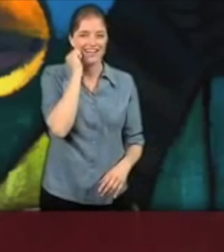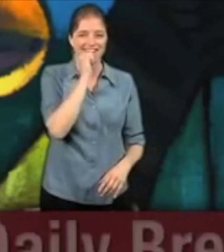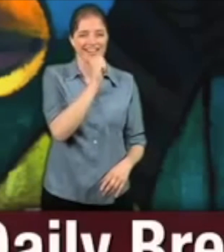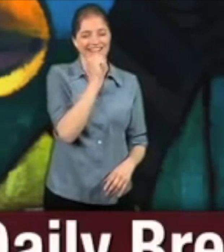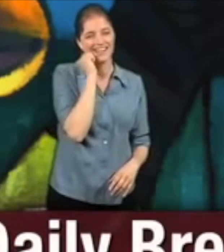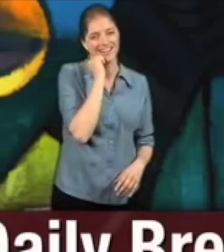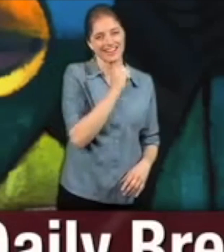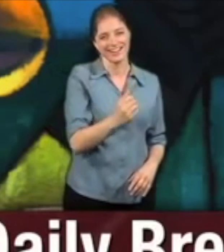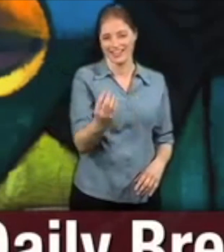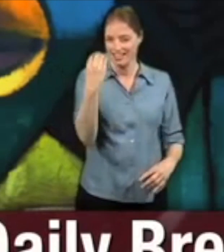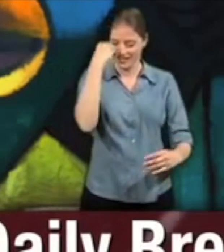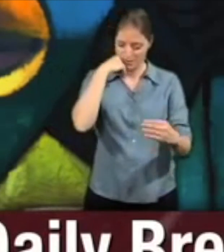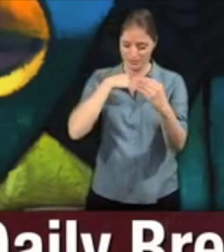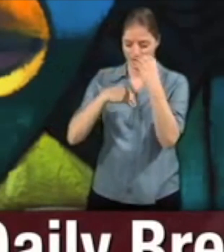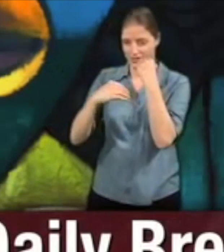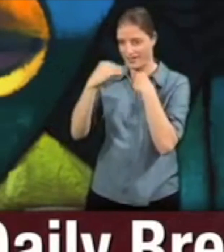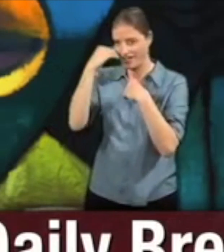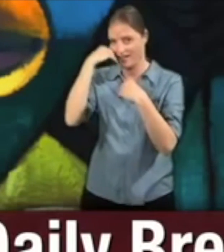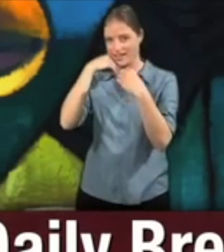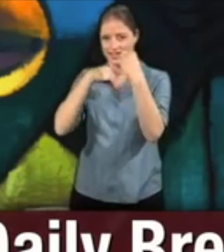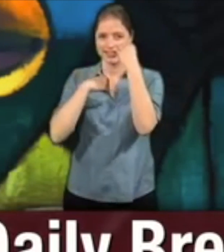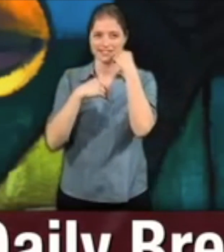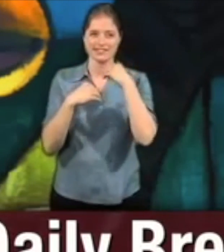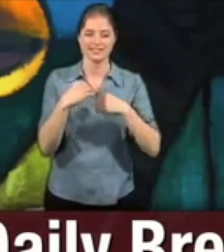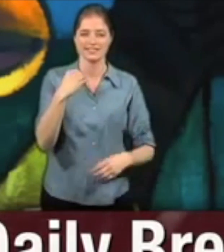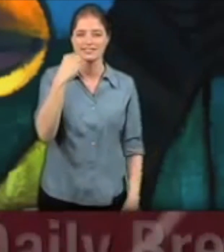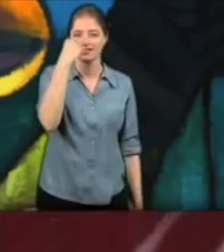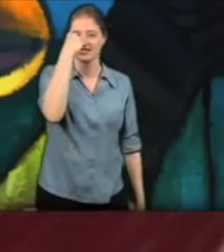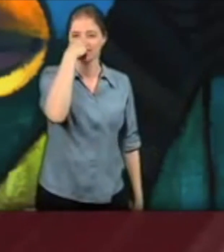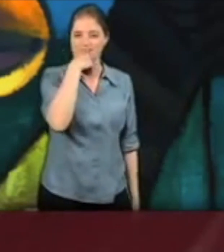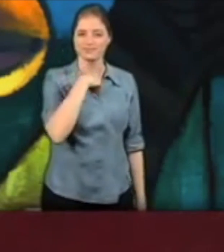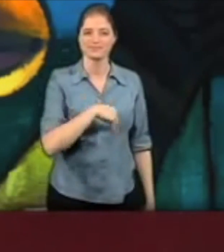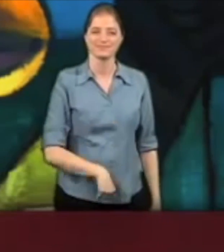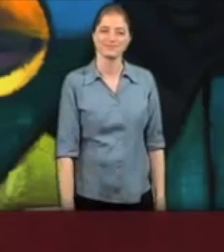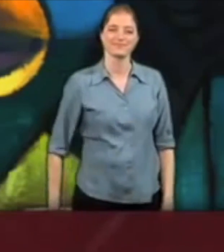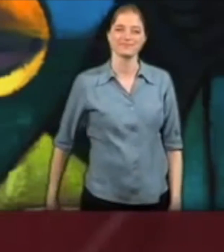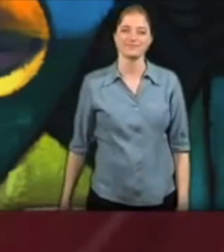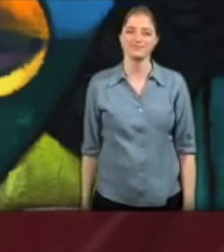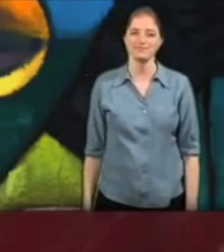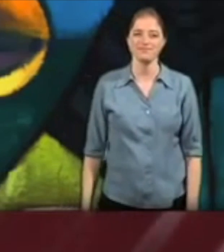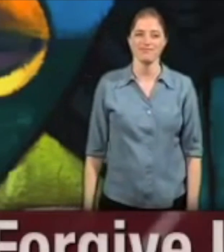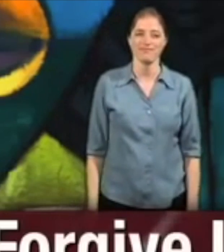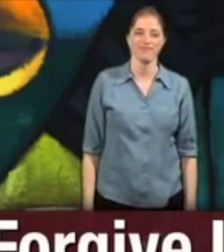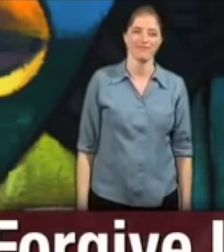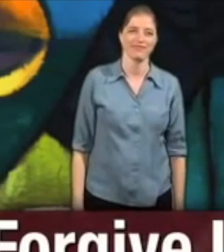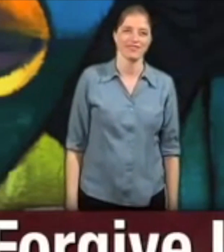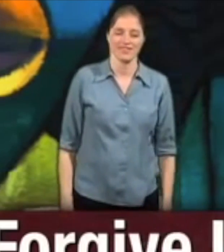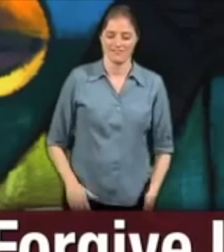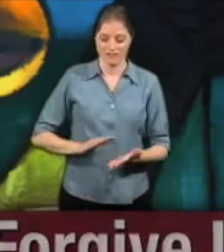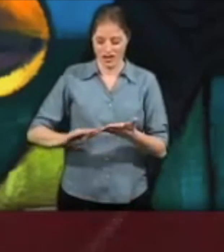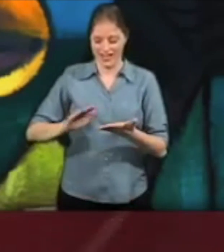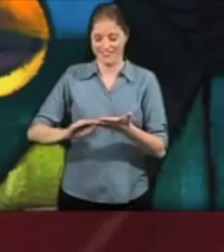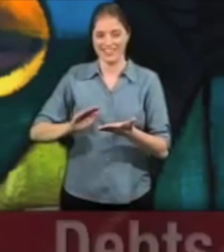daily bread, and forgive us our